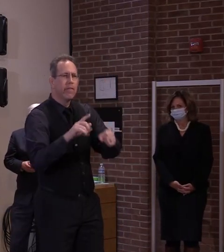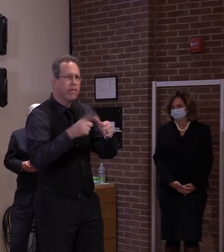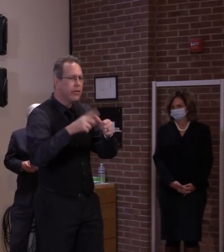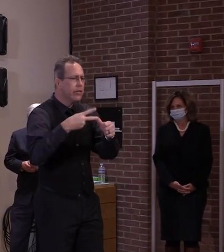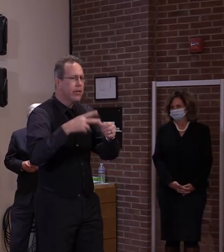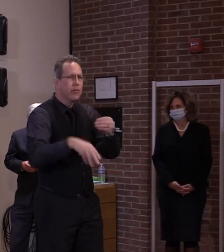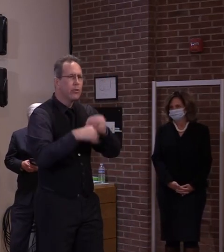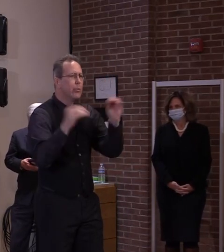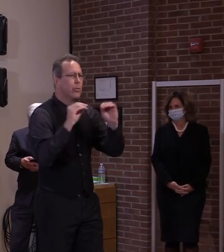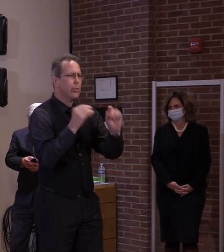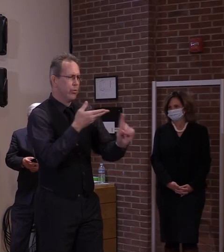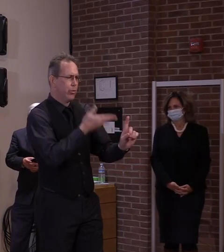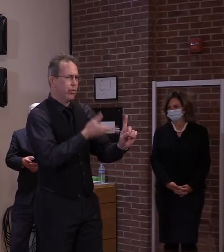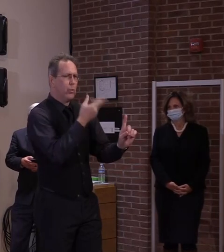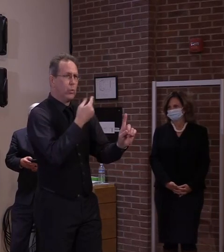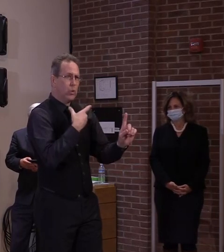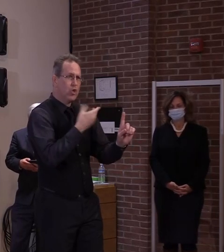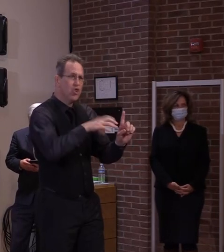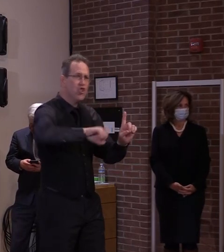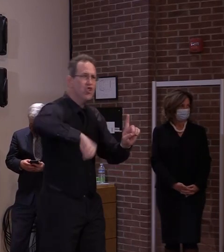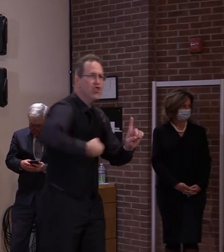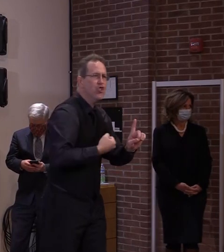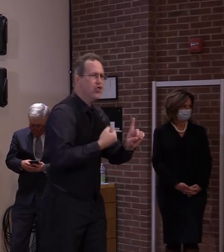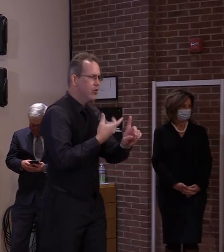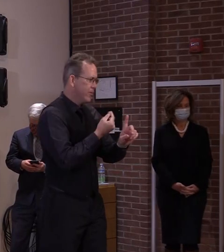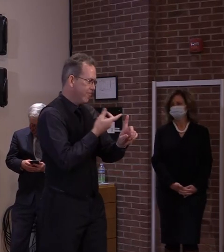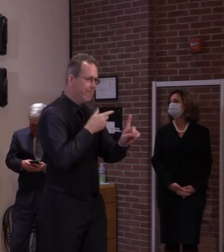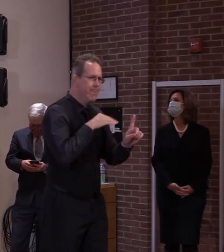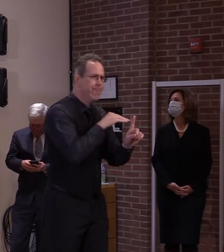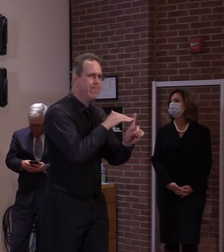know that you've had a pretty, constant message to get